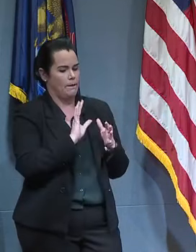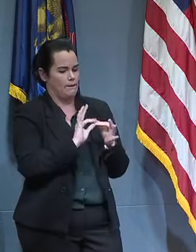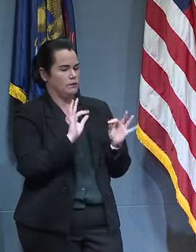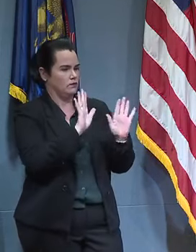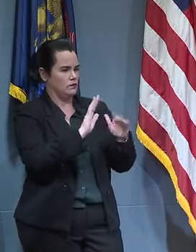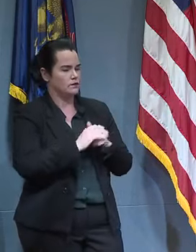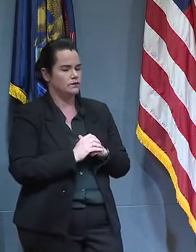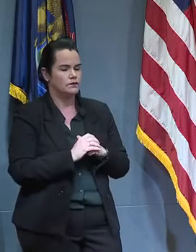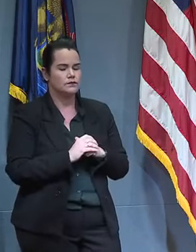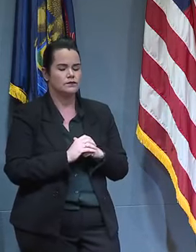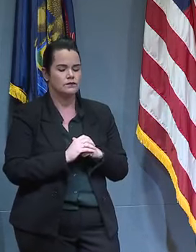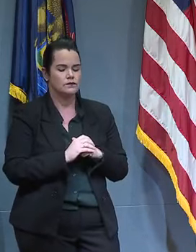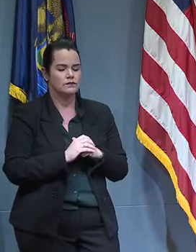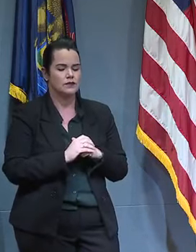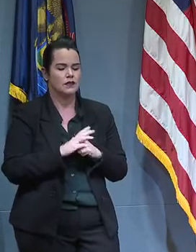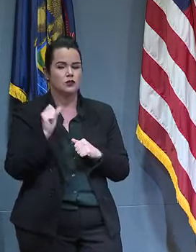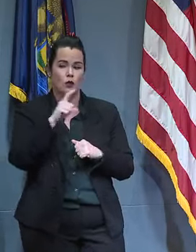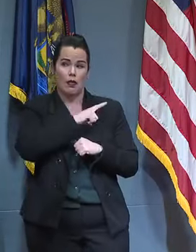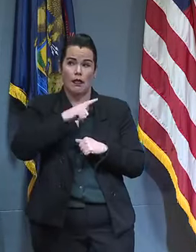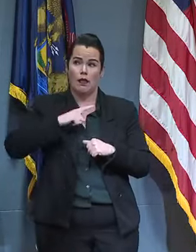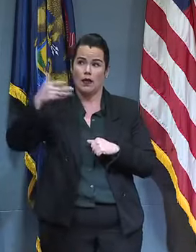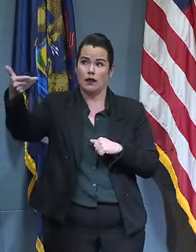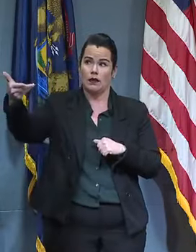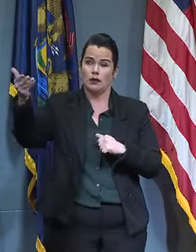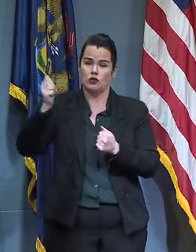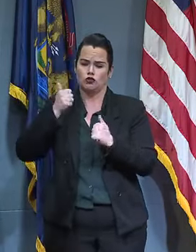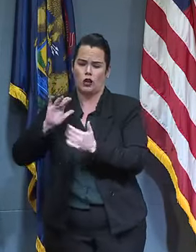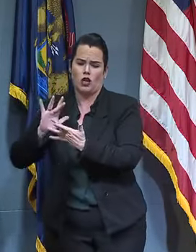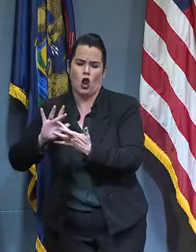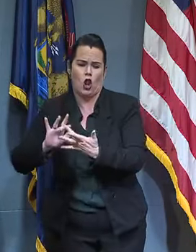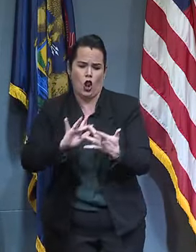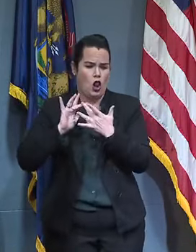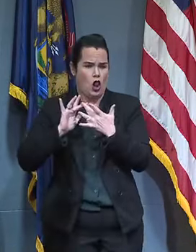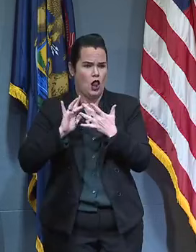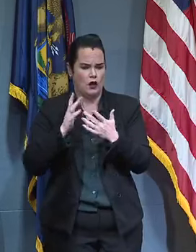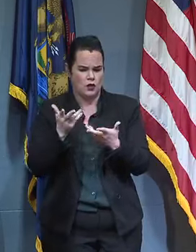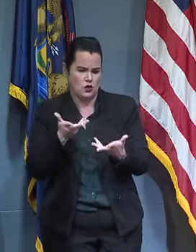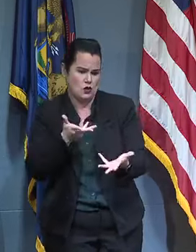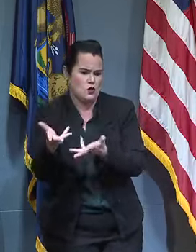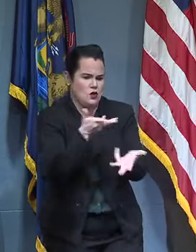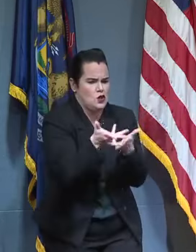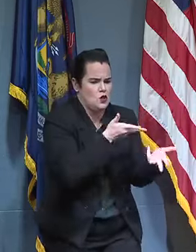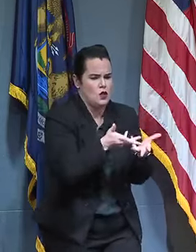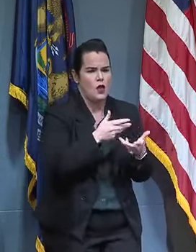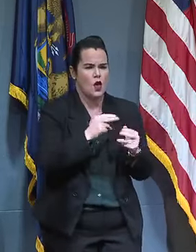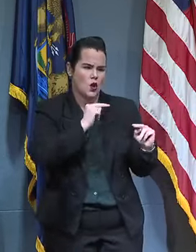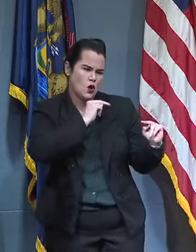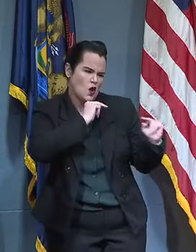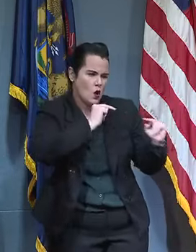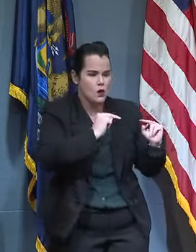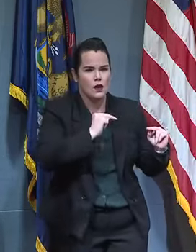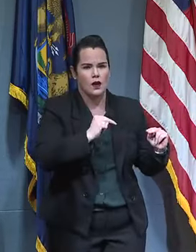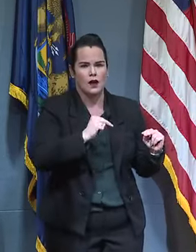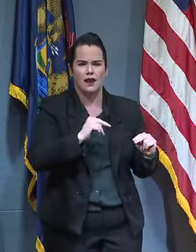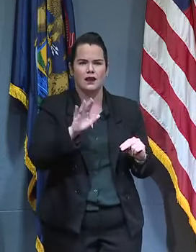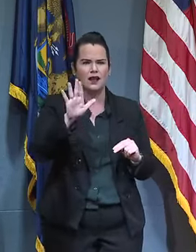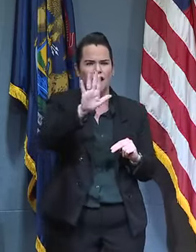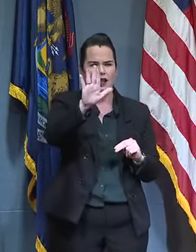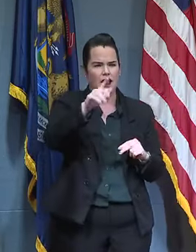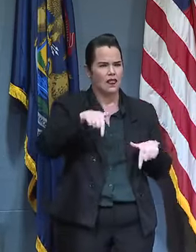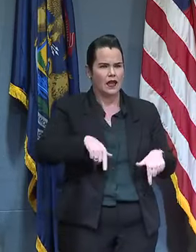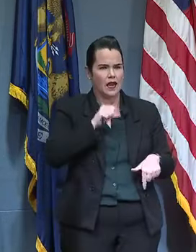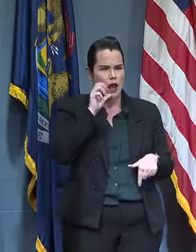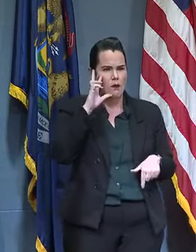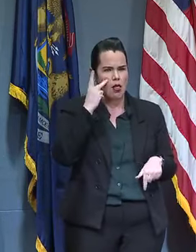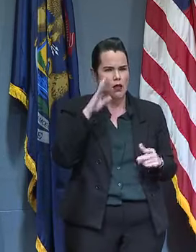the outreach that's happened from the legislature about trying to negotiate sectors opening up. We're not in a political